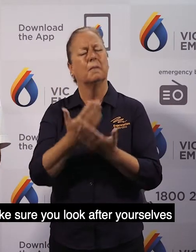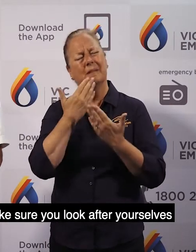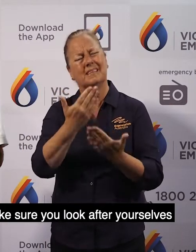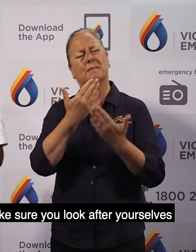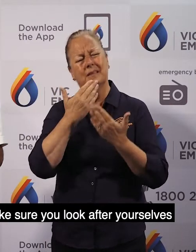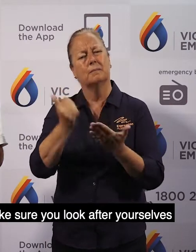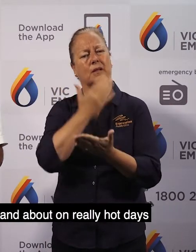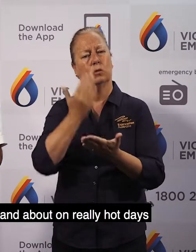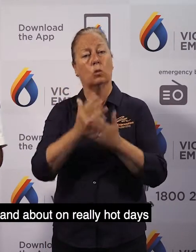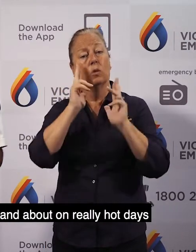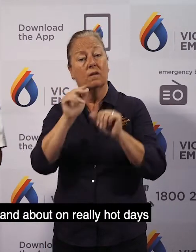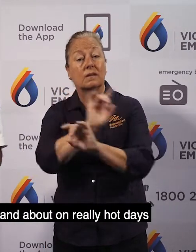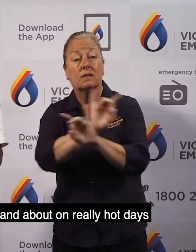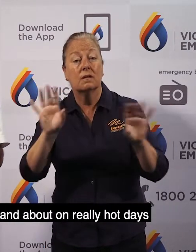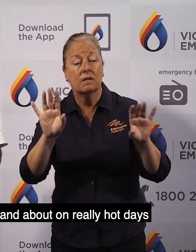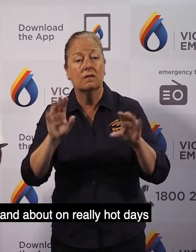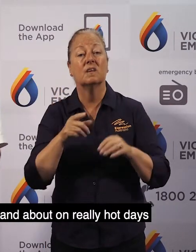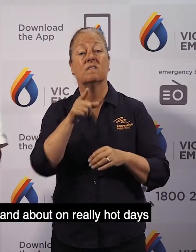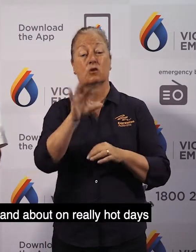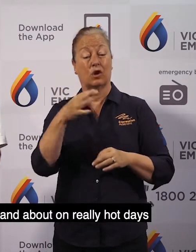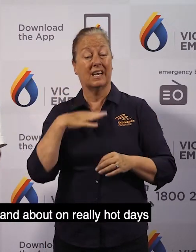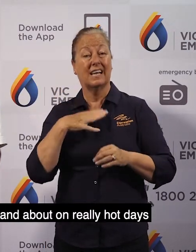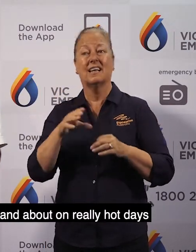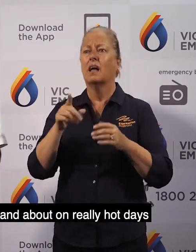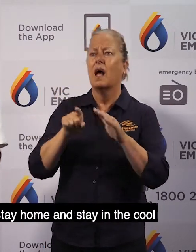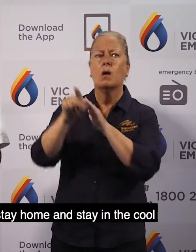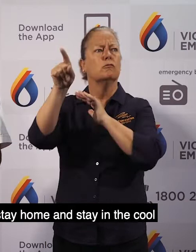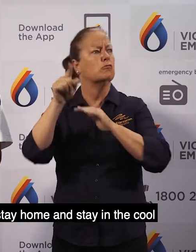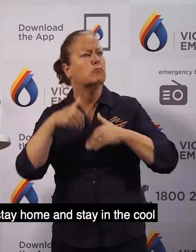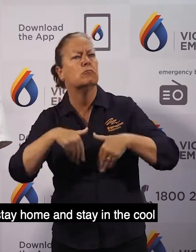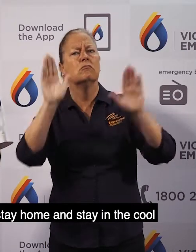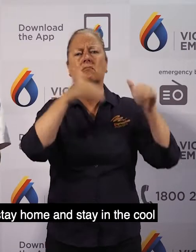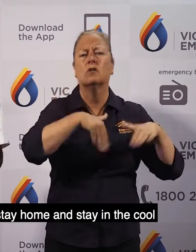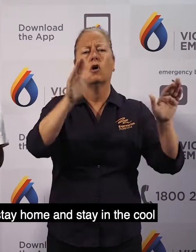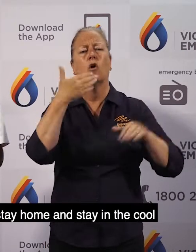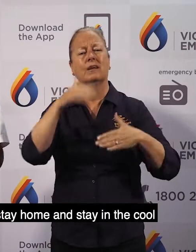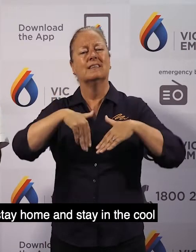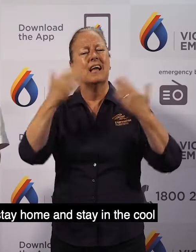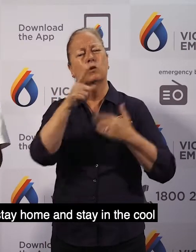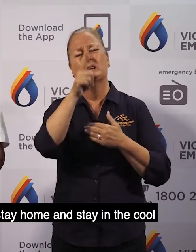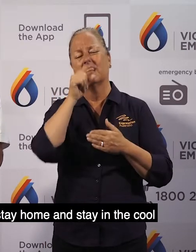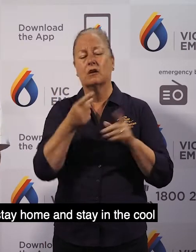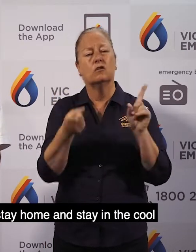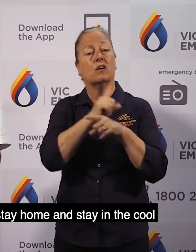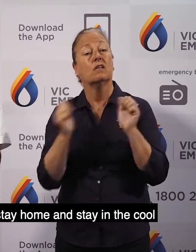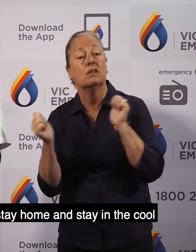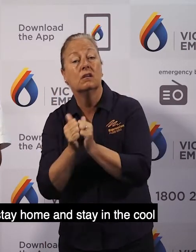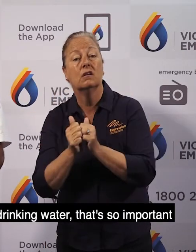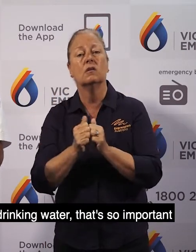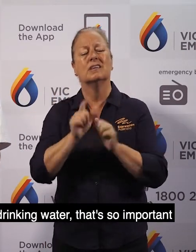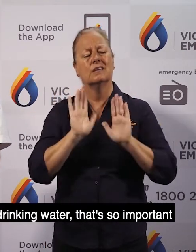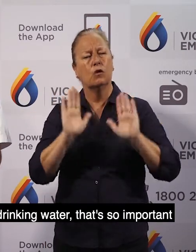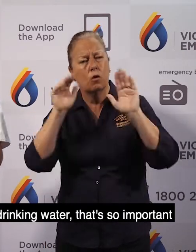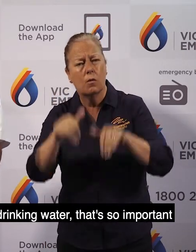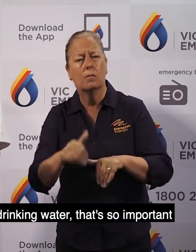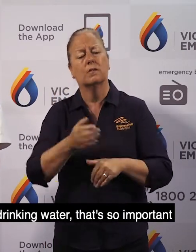sure you look after yourselves. If you don't need to be out and about on really hot days, reschedule appointments. Stay home, stay in the cool,